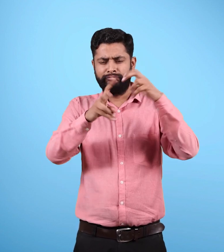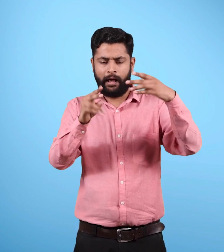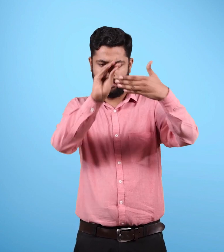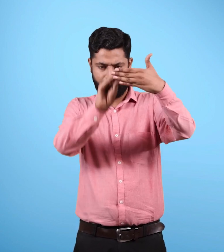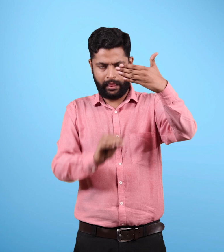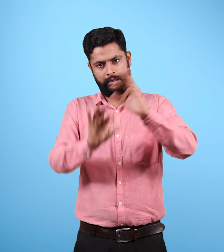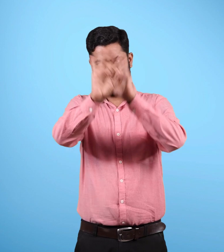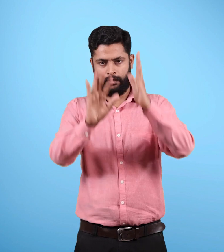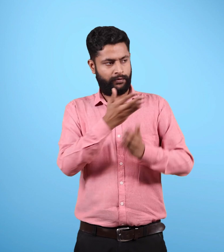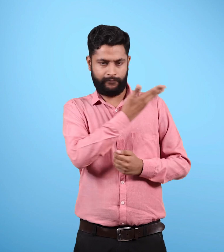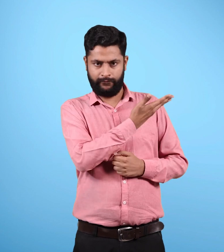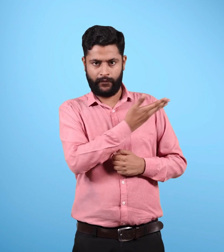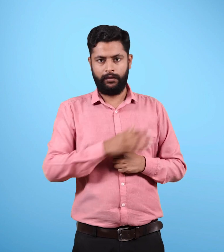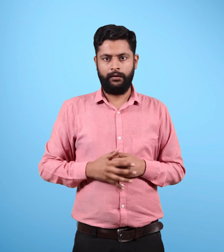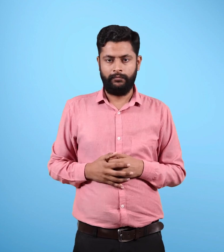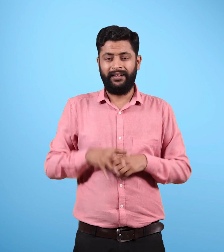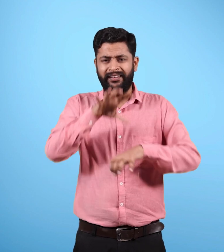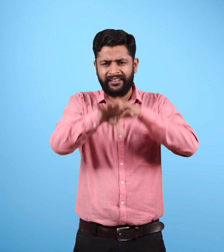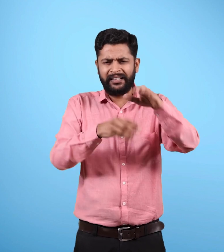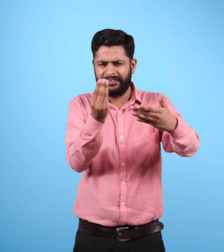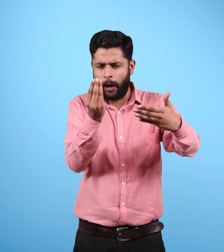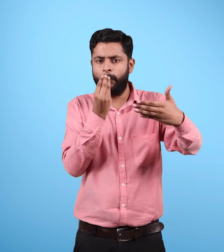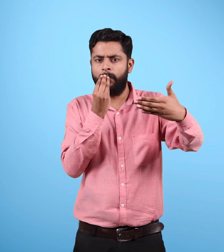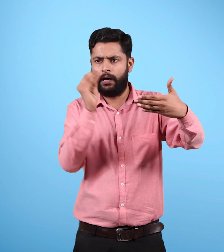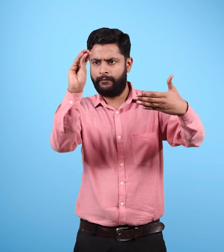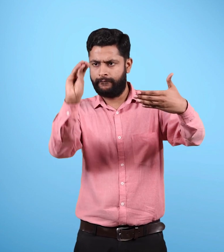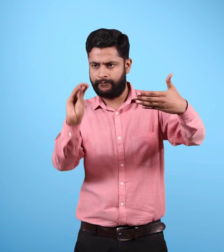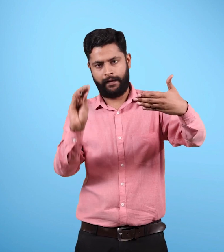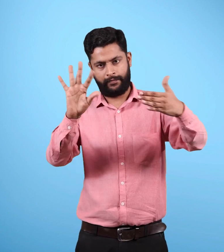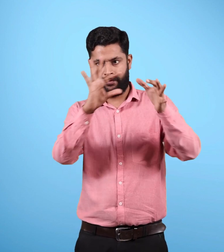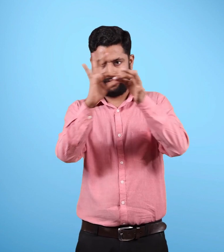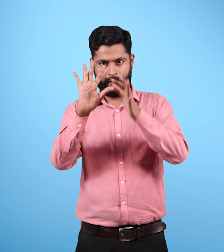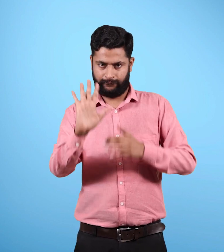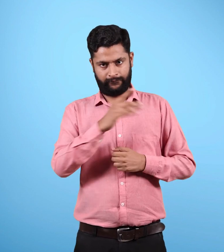of them, the type of food they eat is also given.